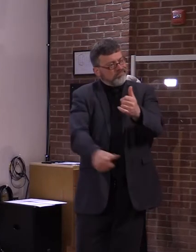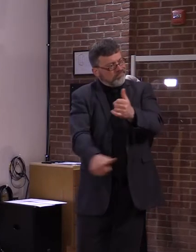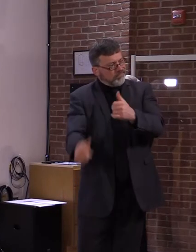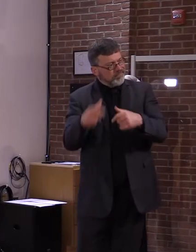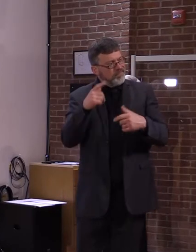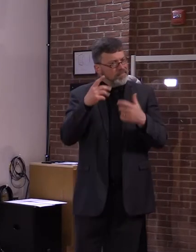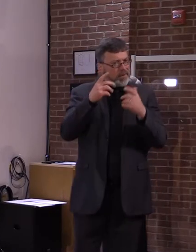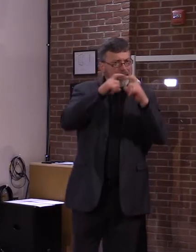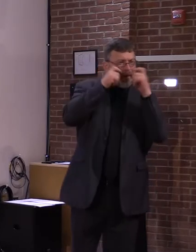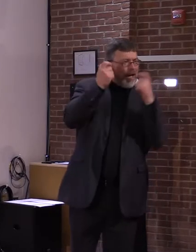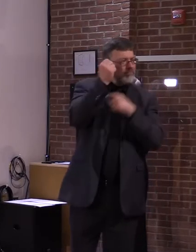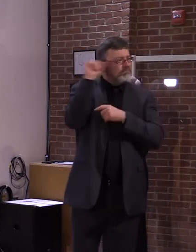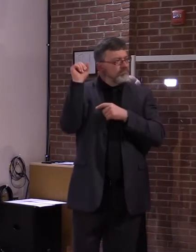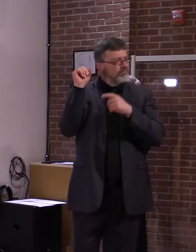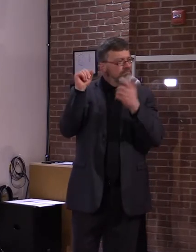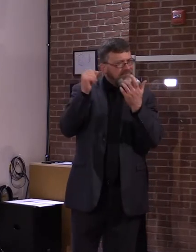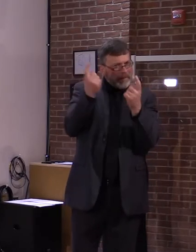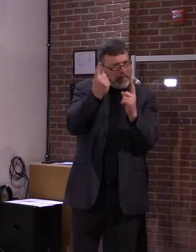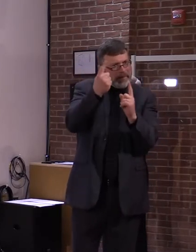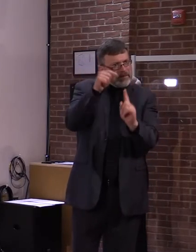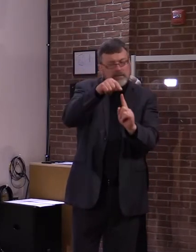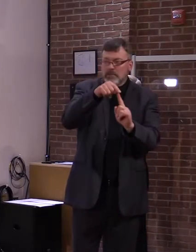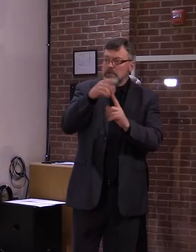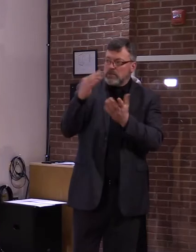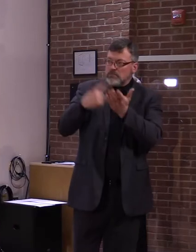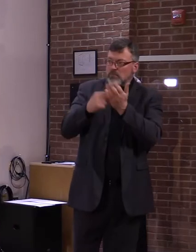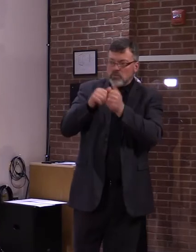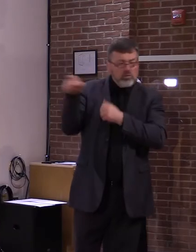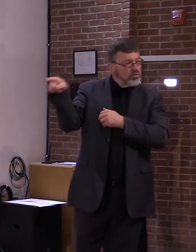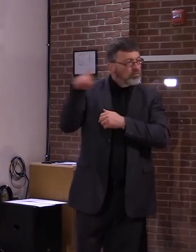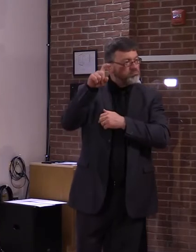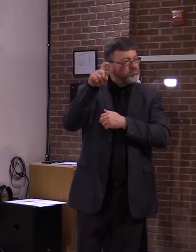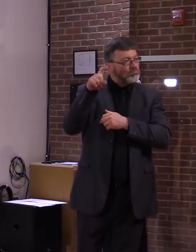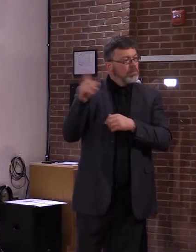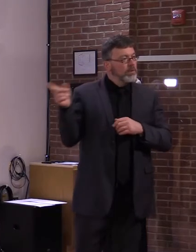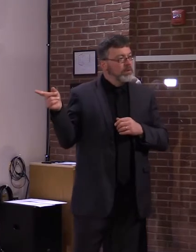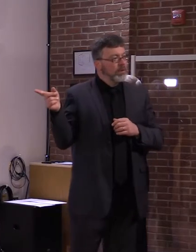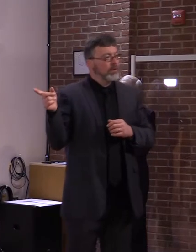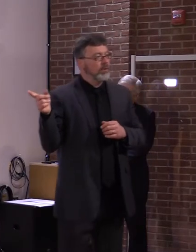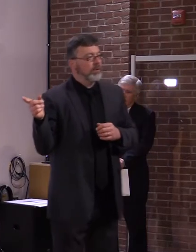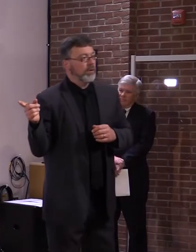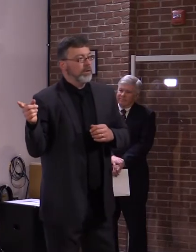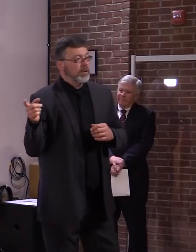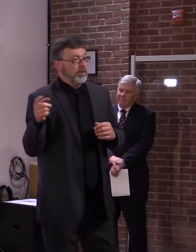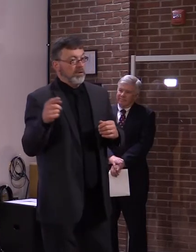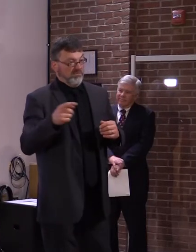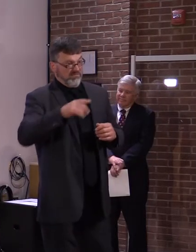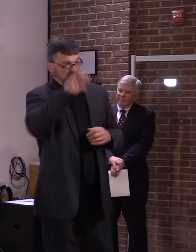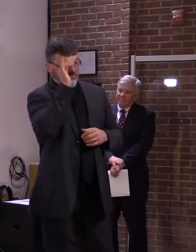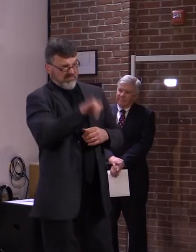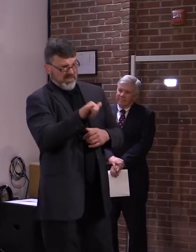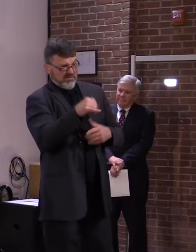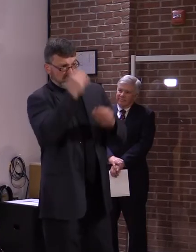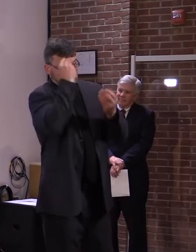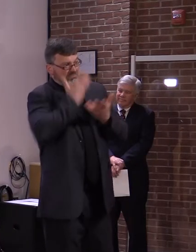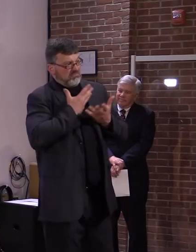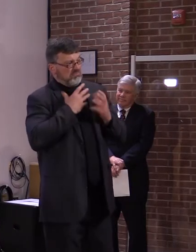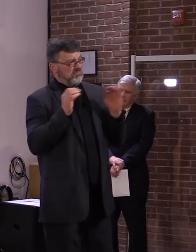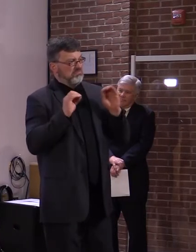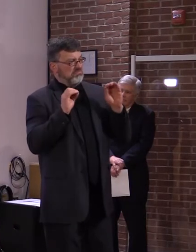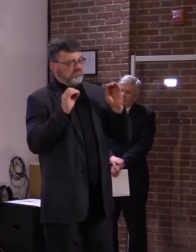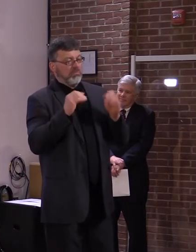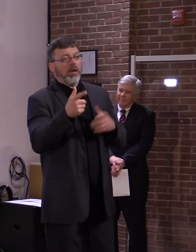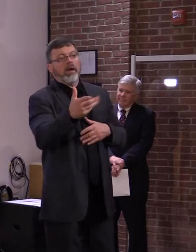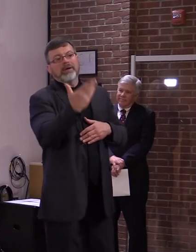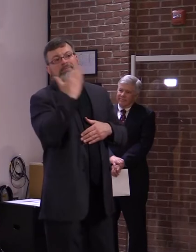told. I don't have any knowledge of that, Mike, but I certainly will look into it. And